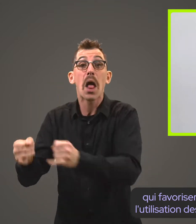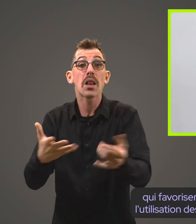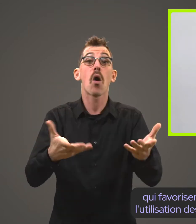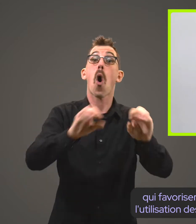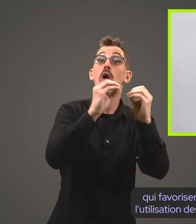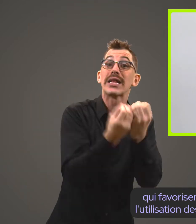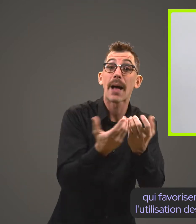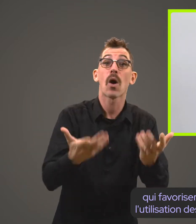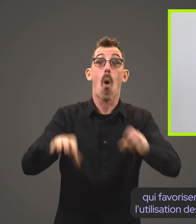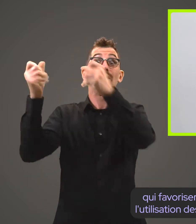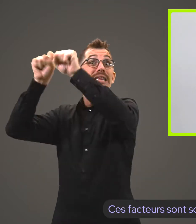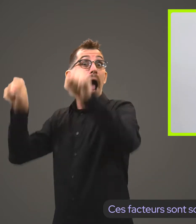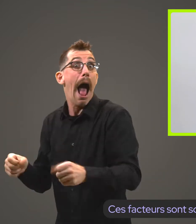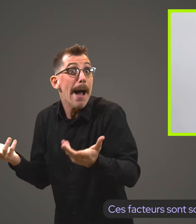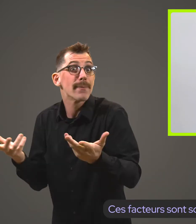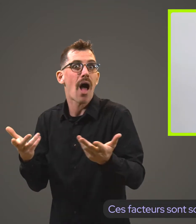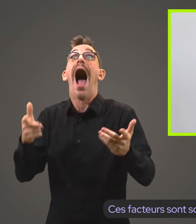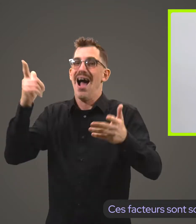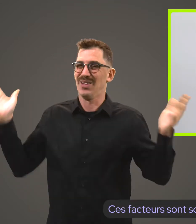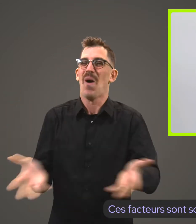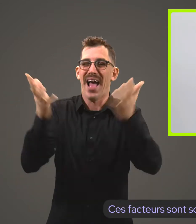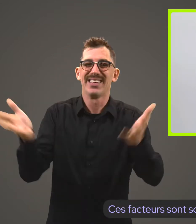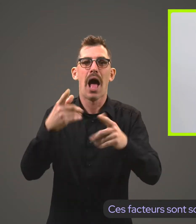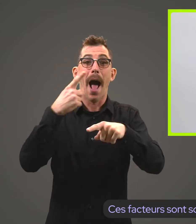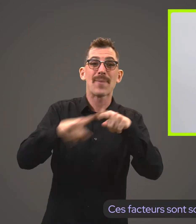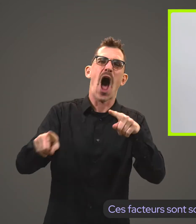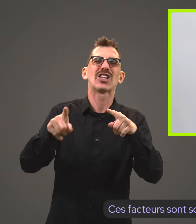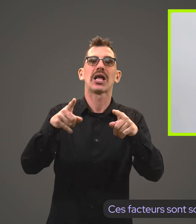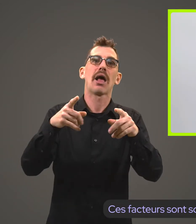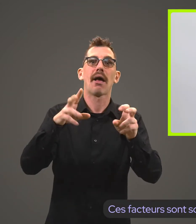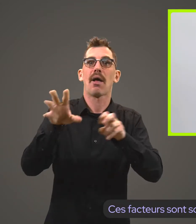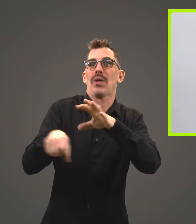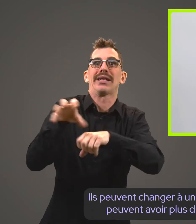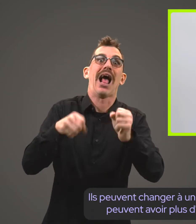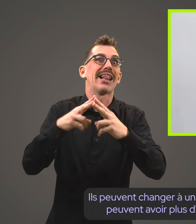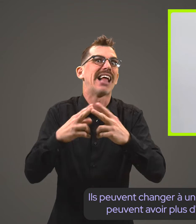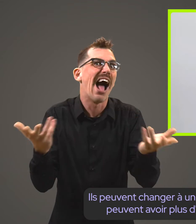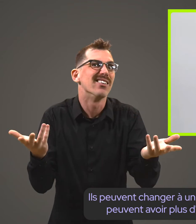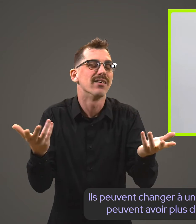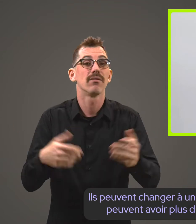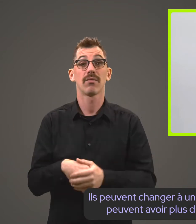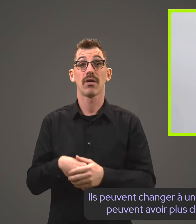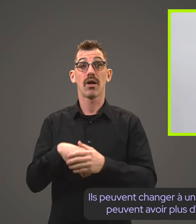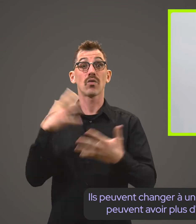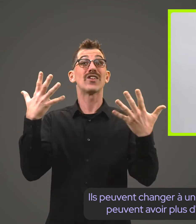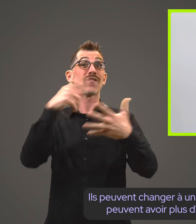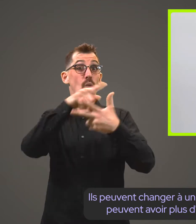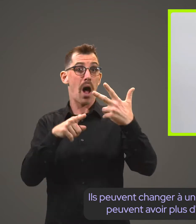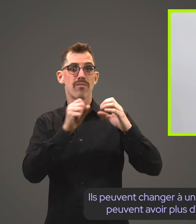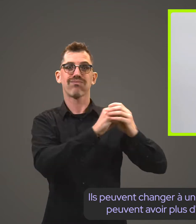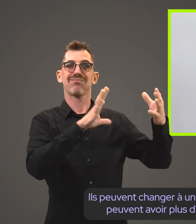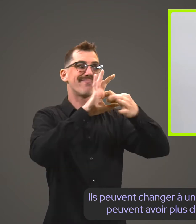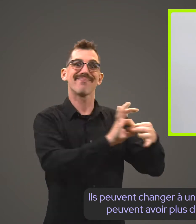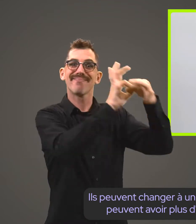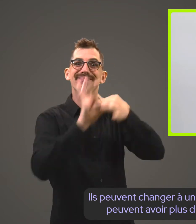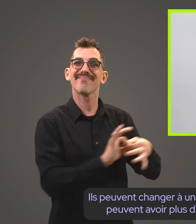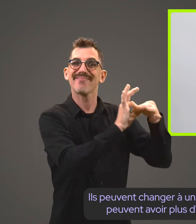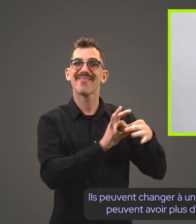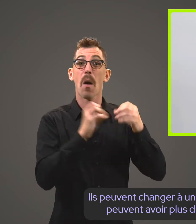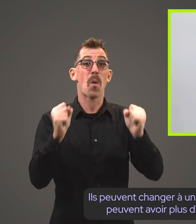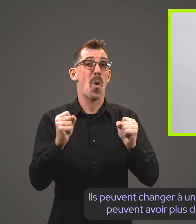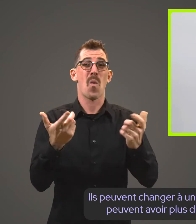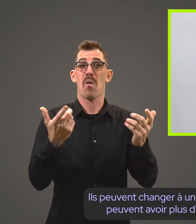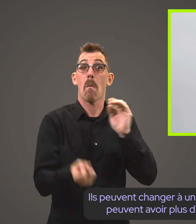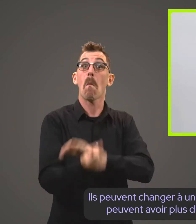knowledge use. These factors are often interconnected, they can change with time, and some may have greater influence